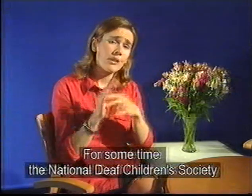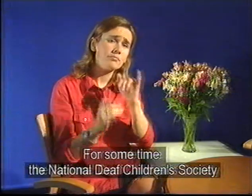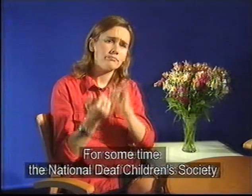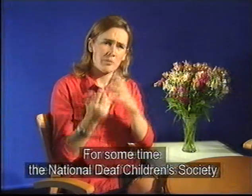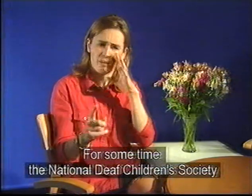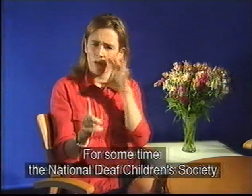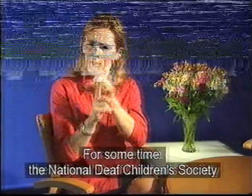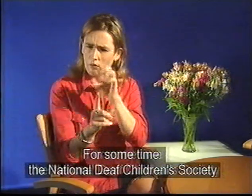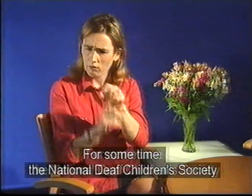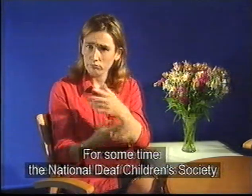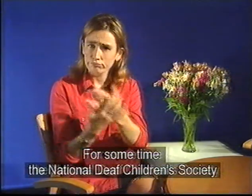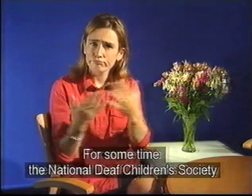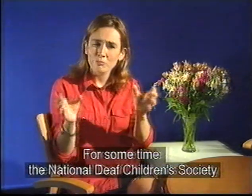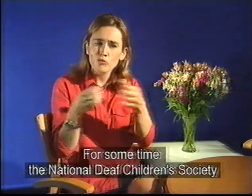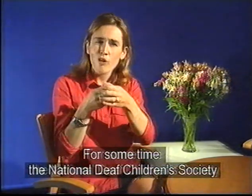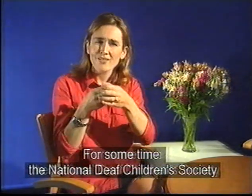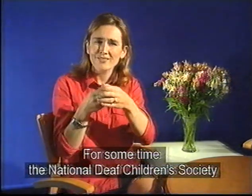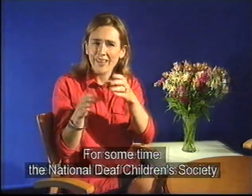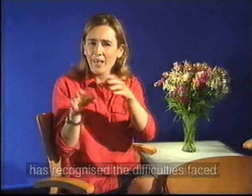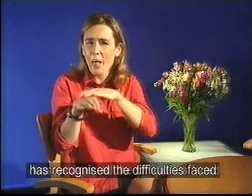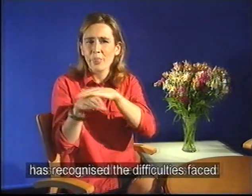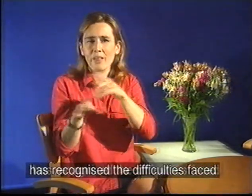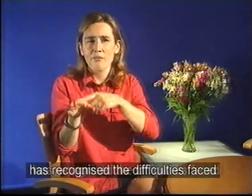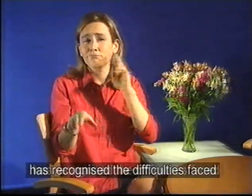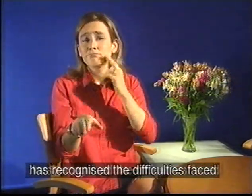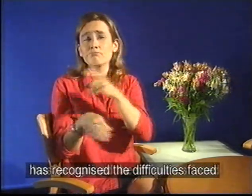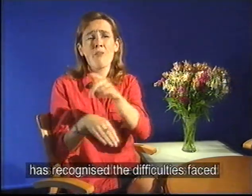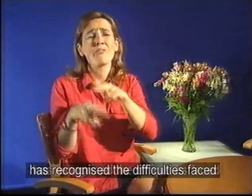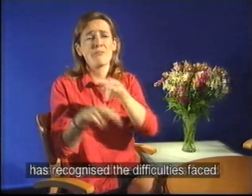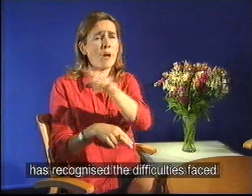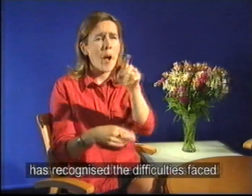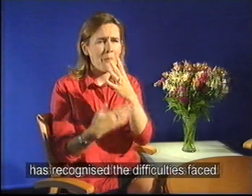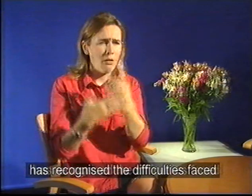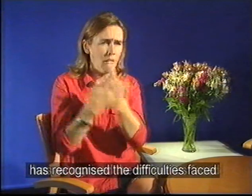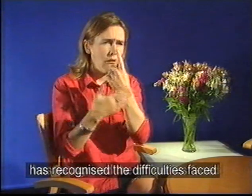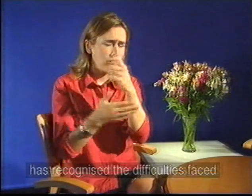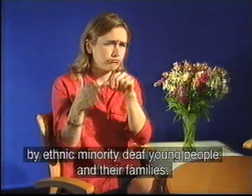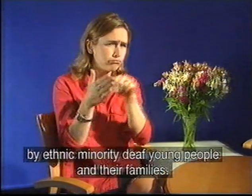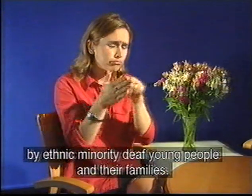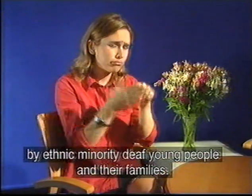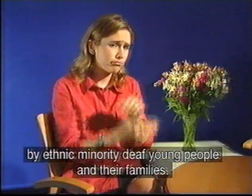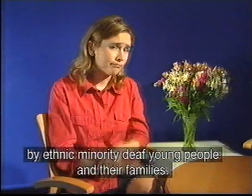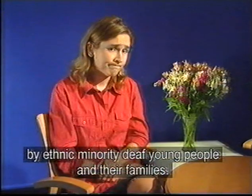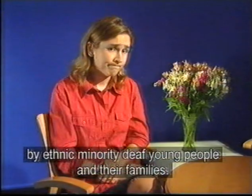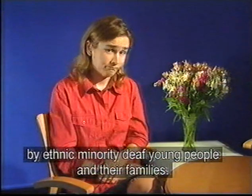For some time, the National Deaf Children's Society has recognised the difficulties faced by ethnic minority deaf young people and their